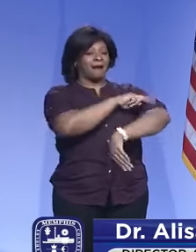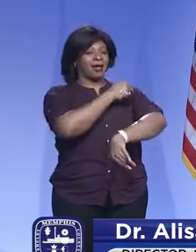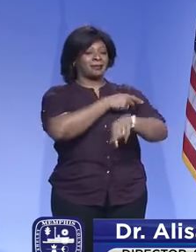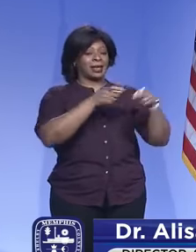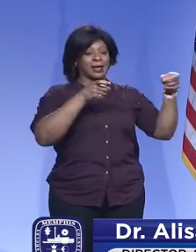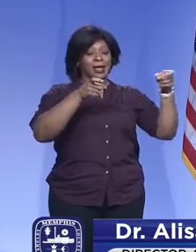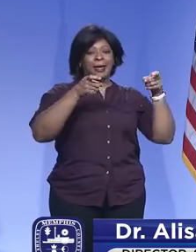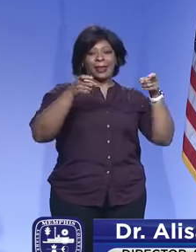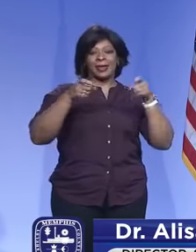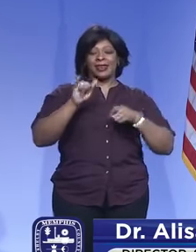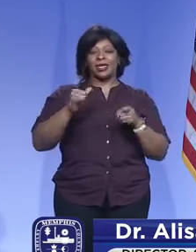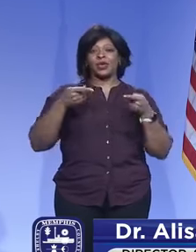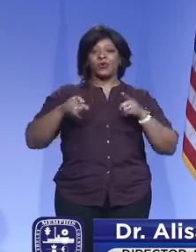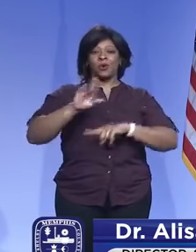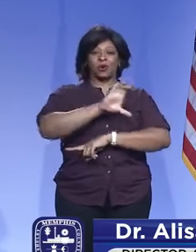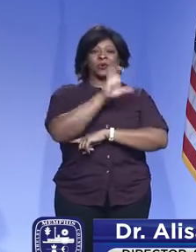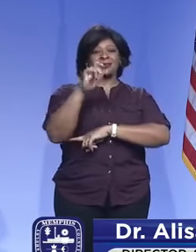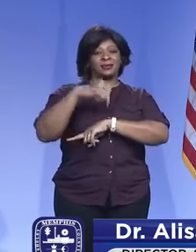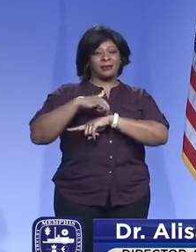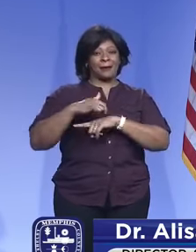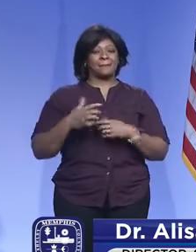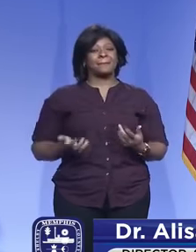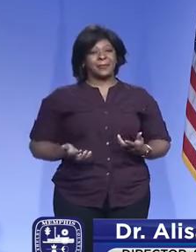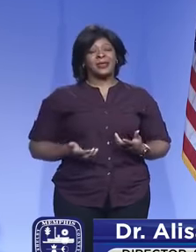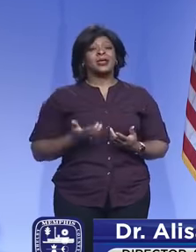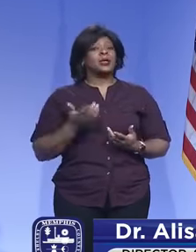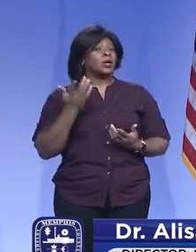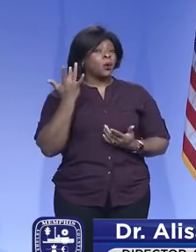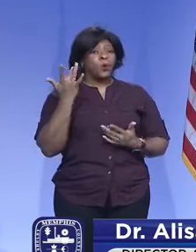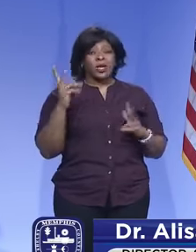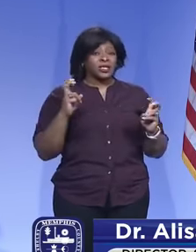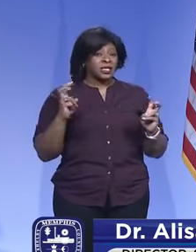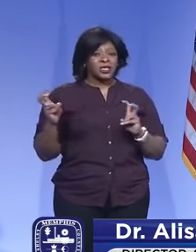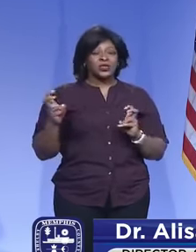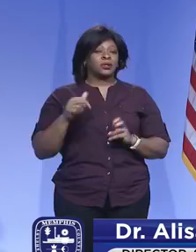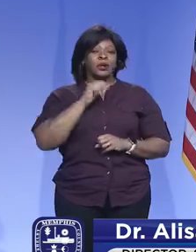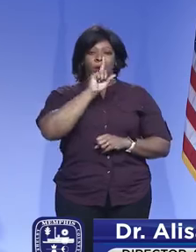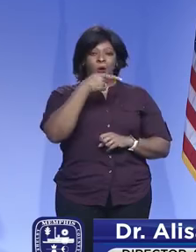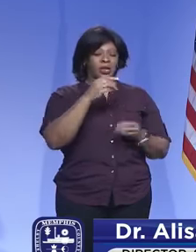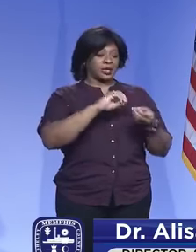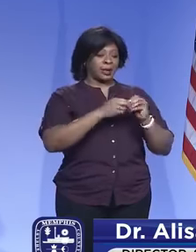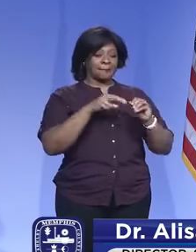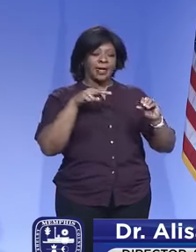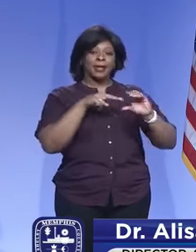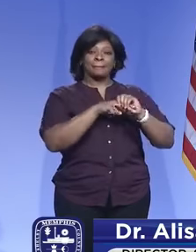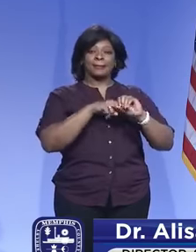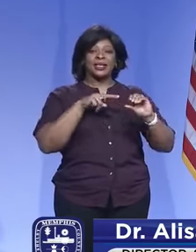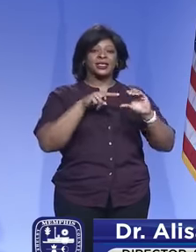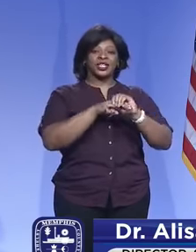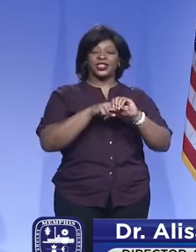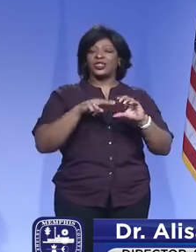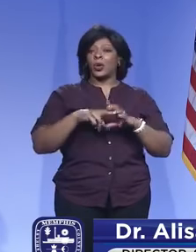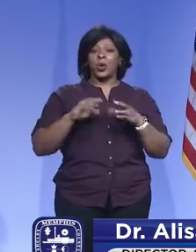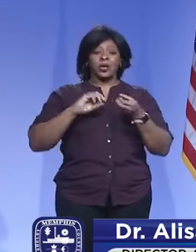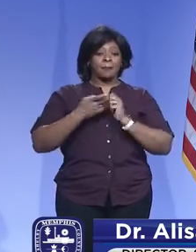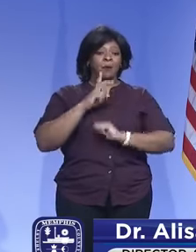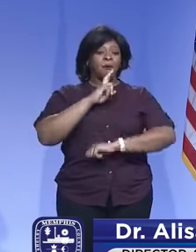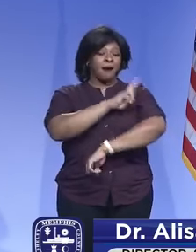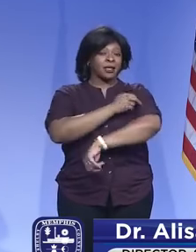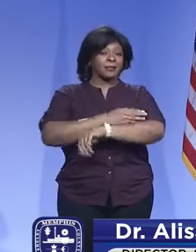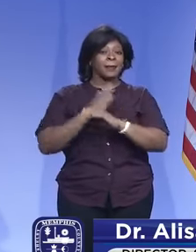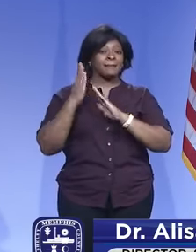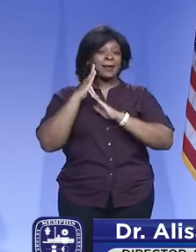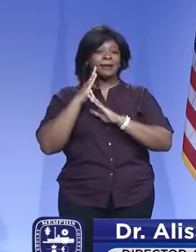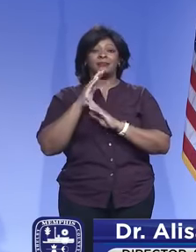systems around the Christmas holiday. And the issue is not just the number of admissions or the number of hospital